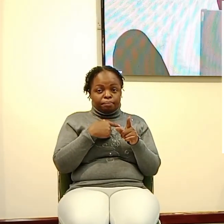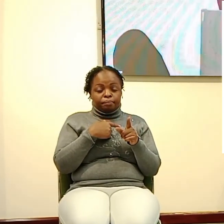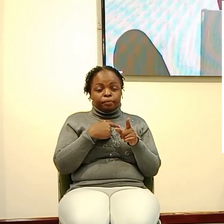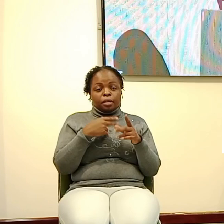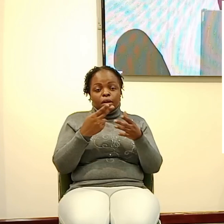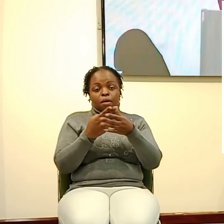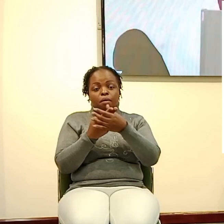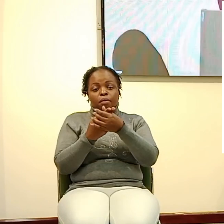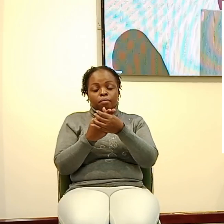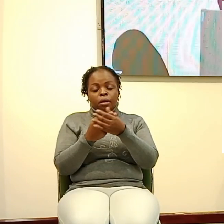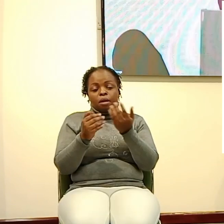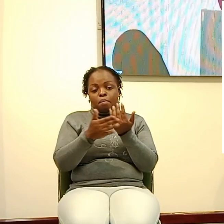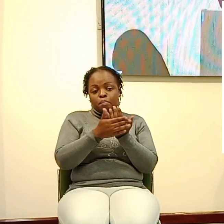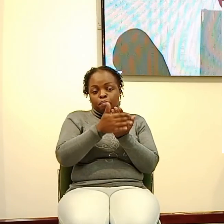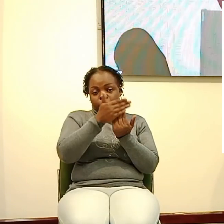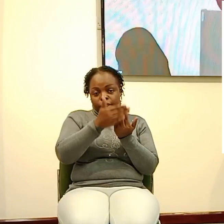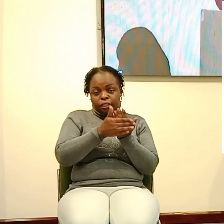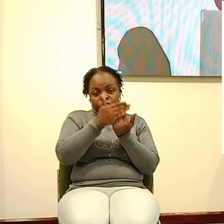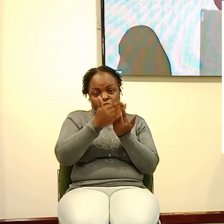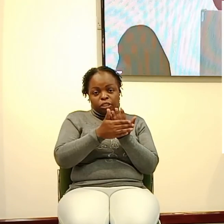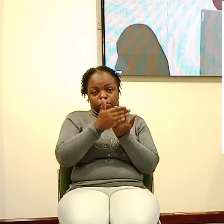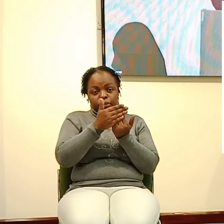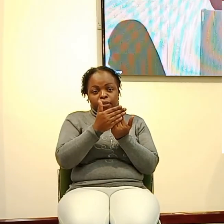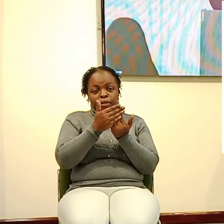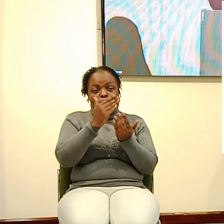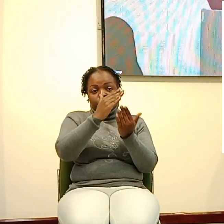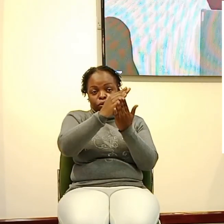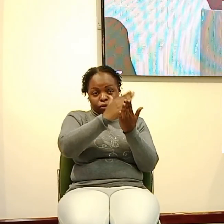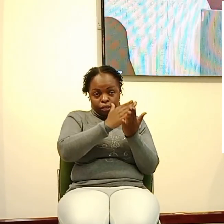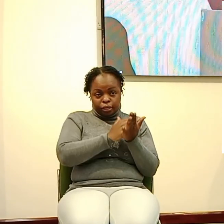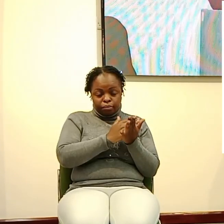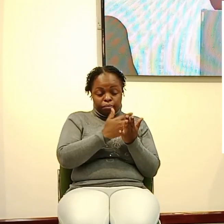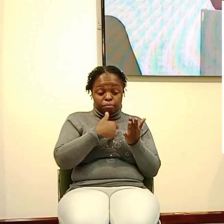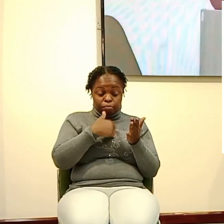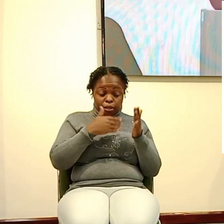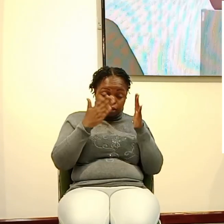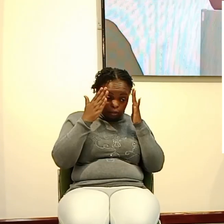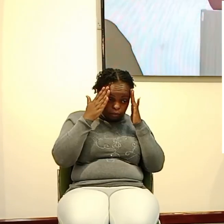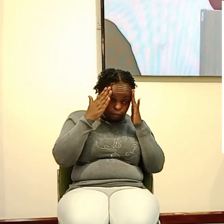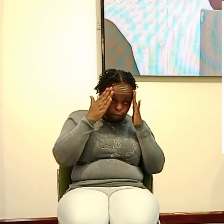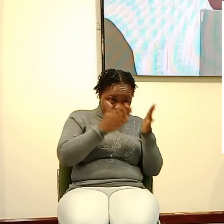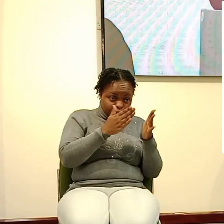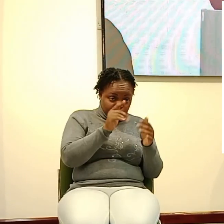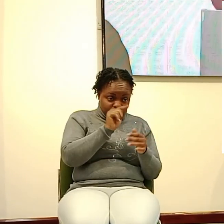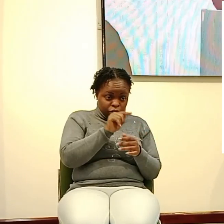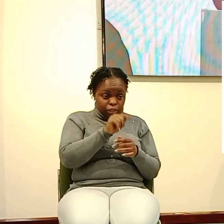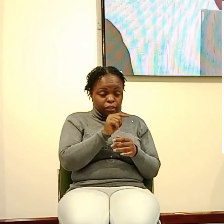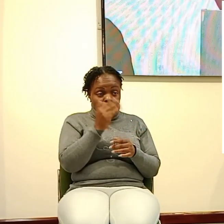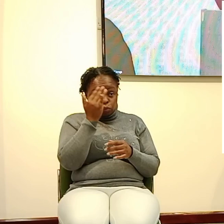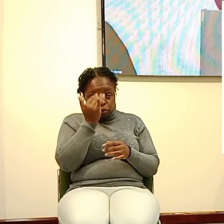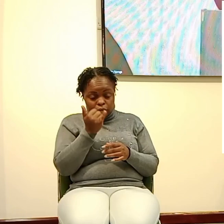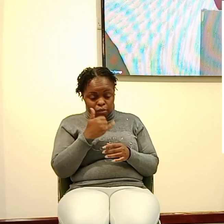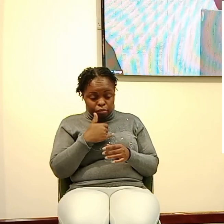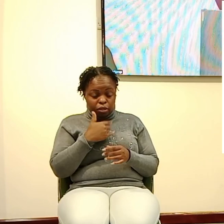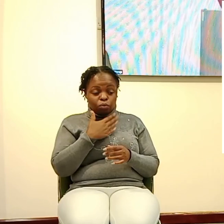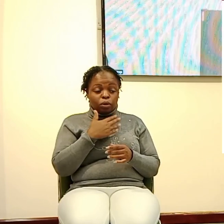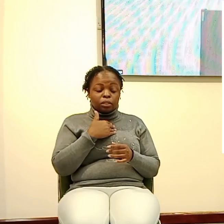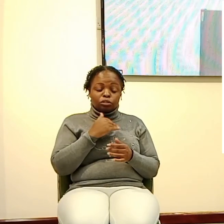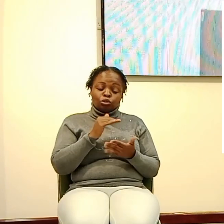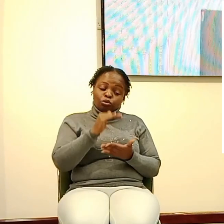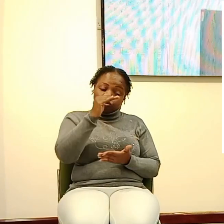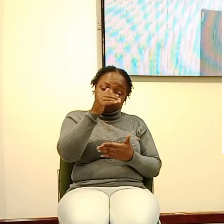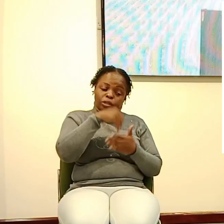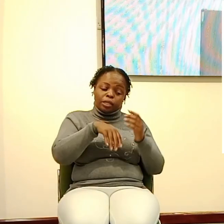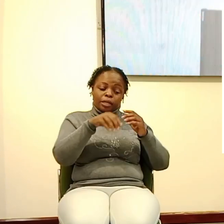a partnership, mentorship programs, and I'm very, very keen on this because I also want to grow into elective